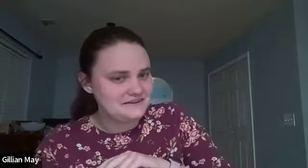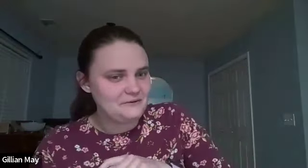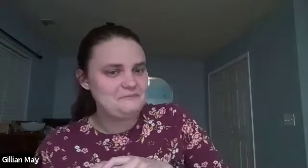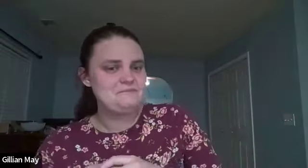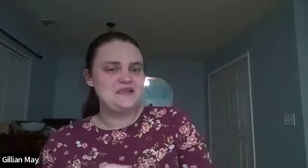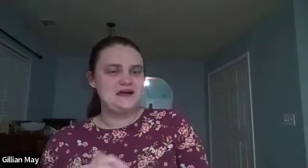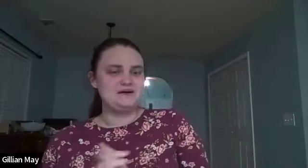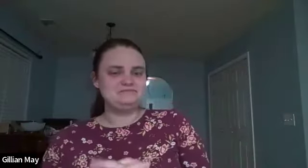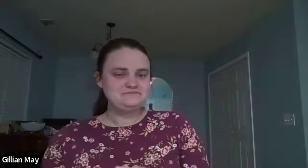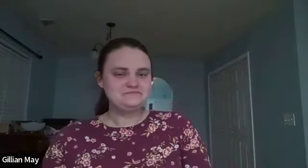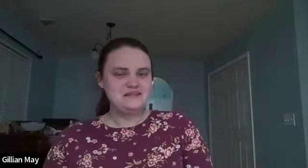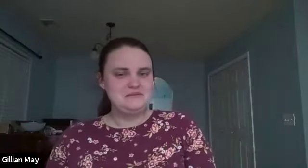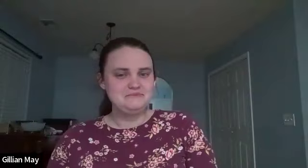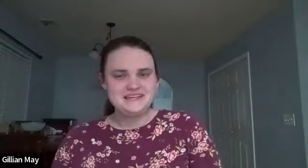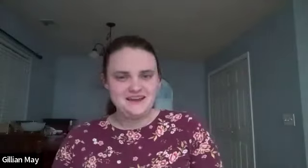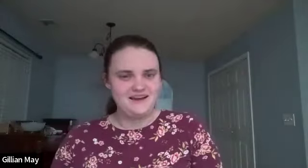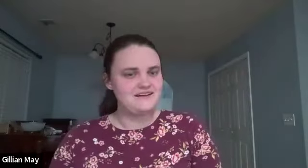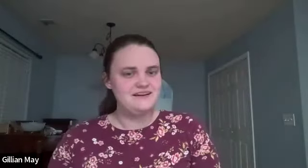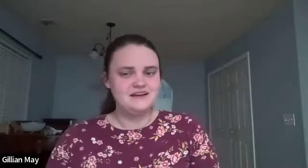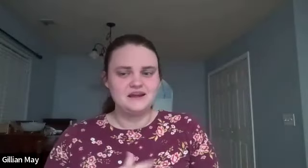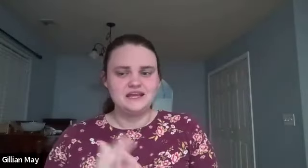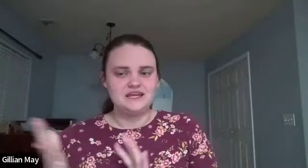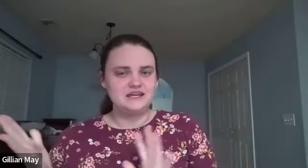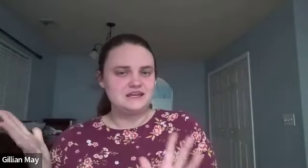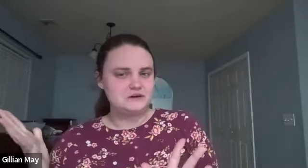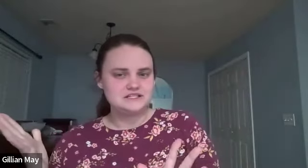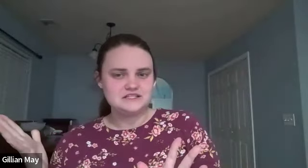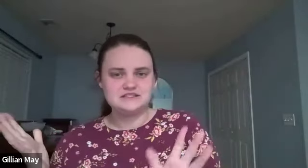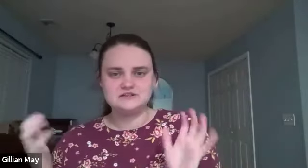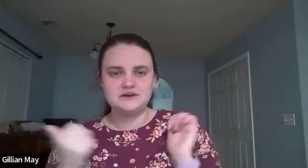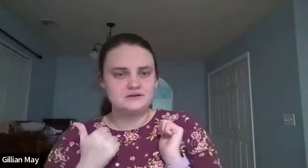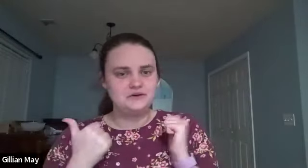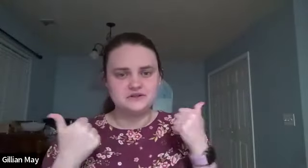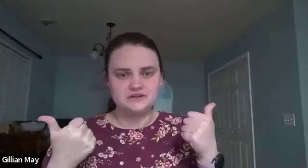little. But yeah, any questions? Are y'all good?